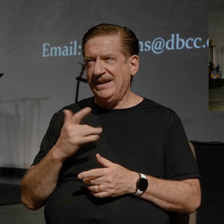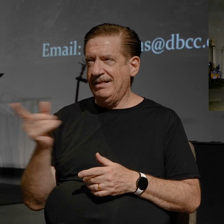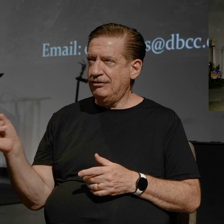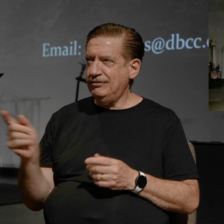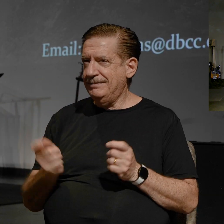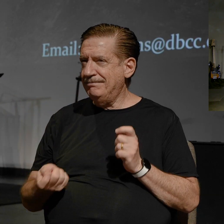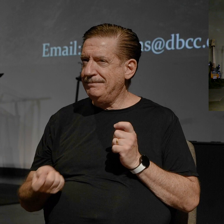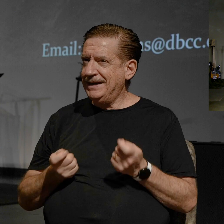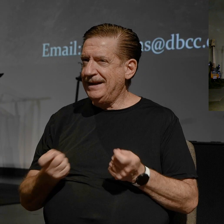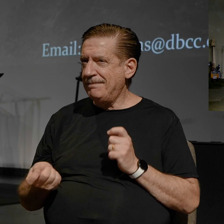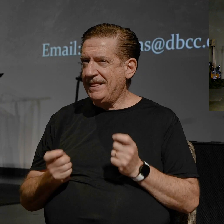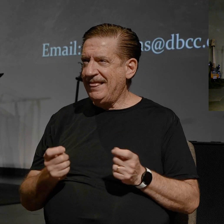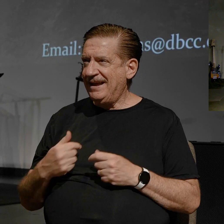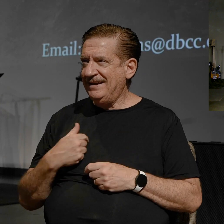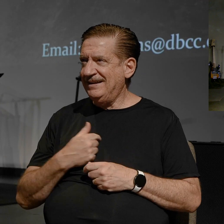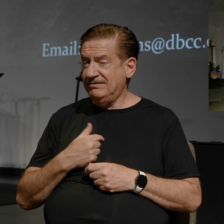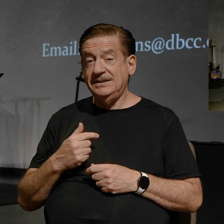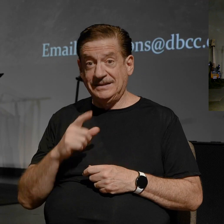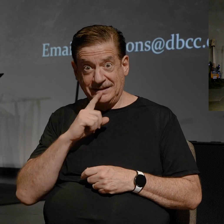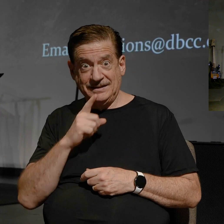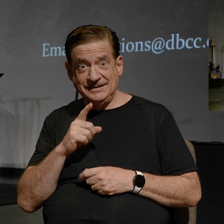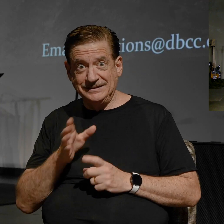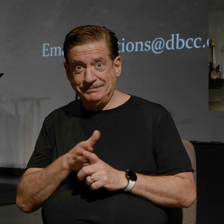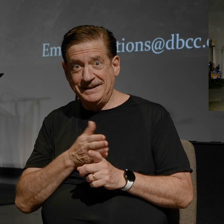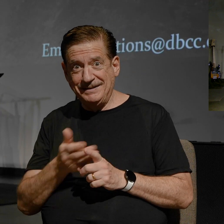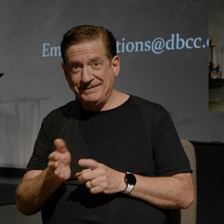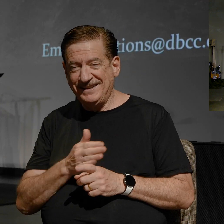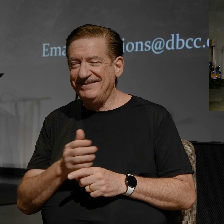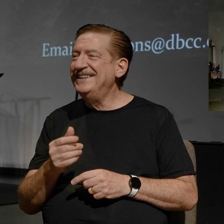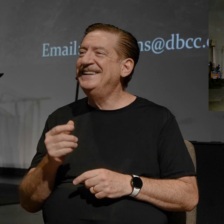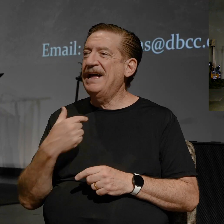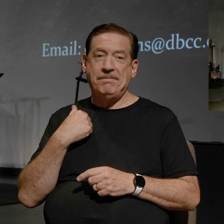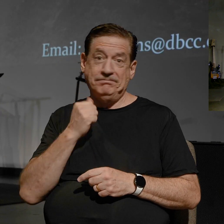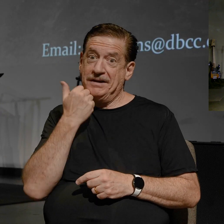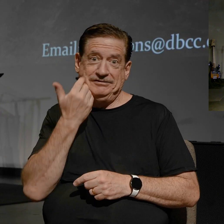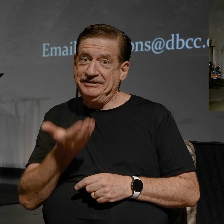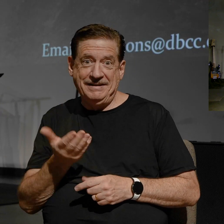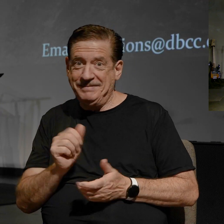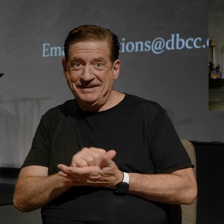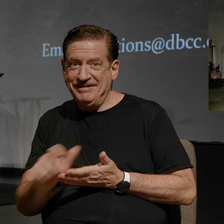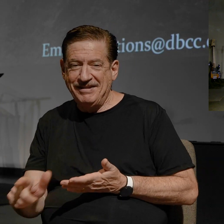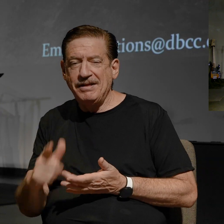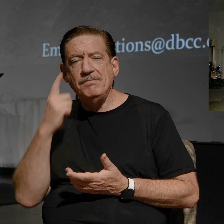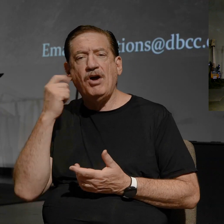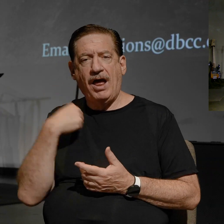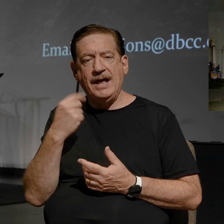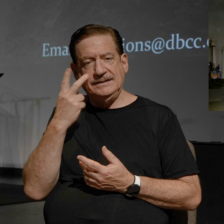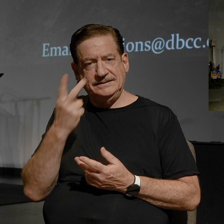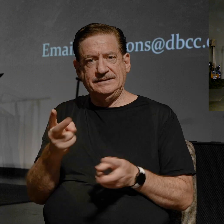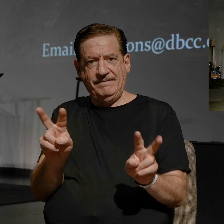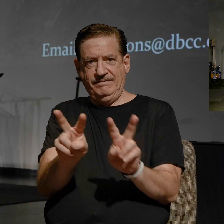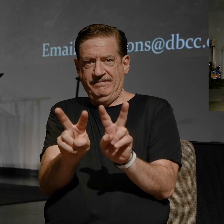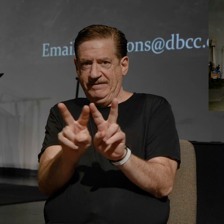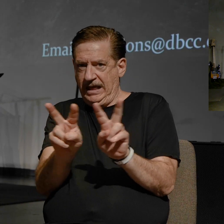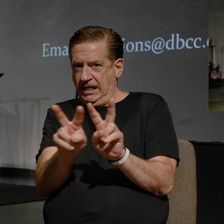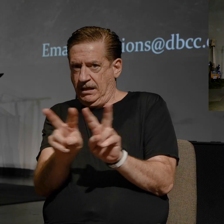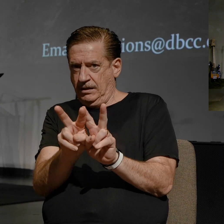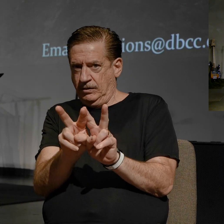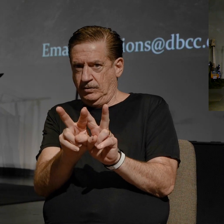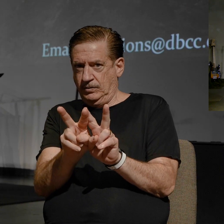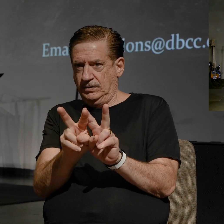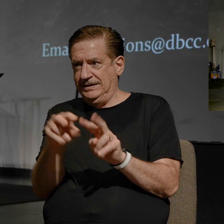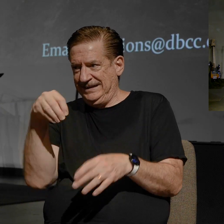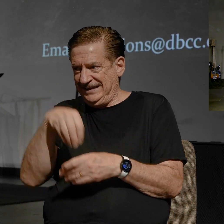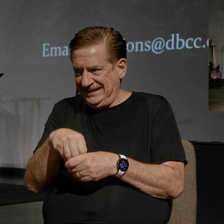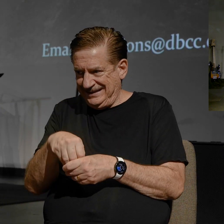manipulative. It is. Not ashamed at all. Because I've seen the value of what being in a biblical community